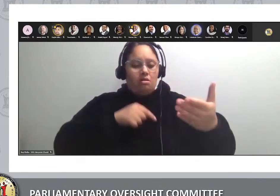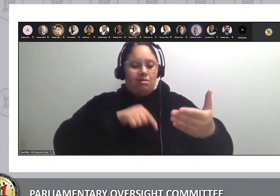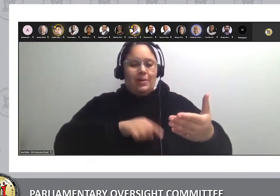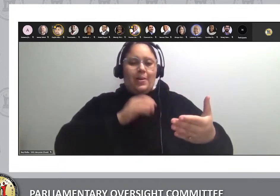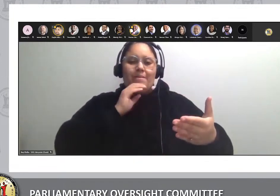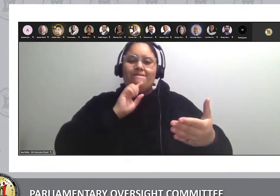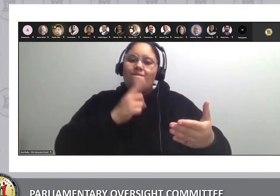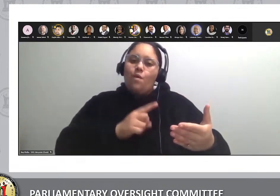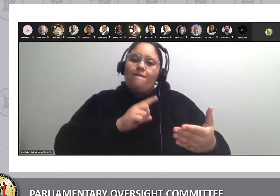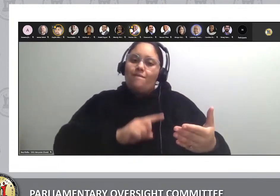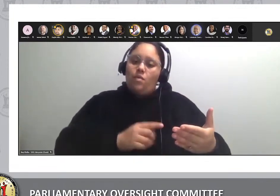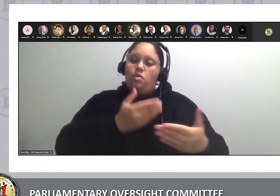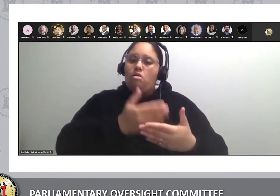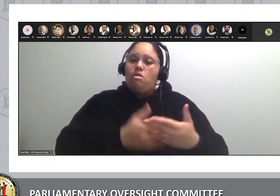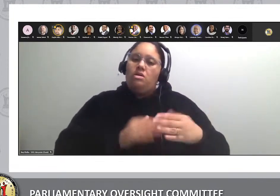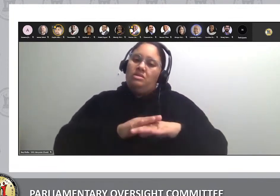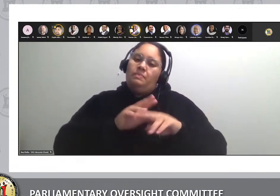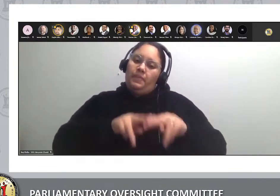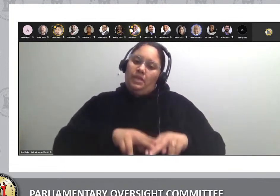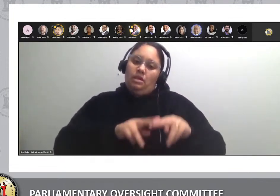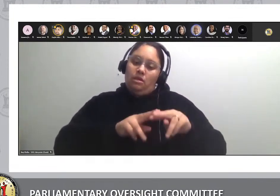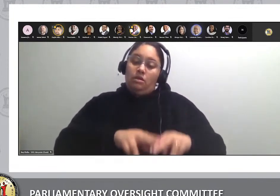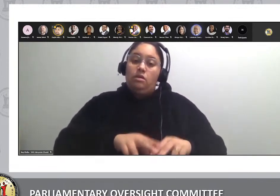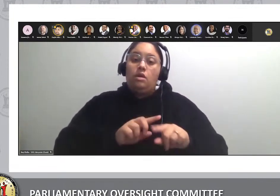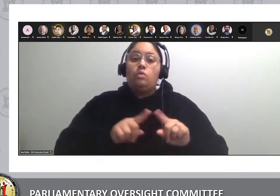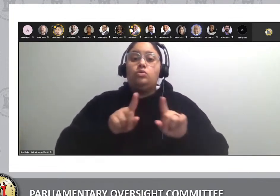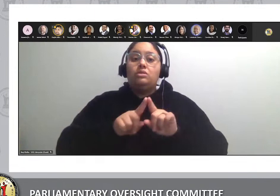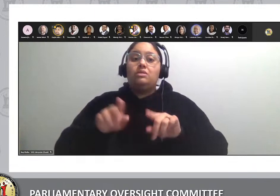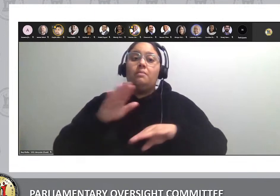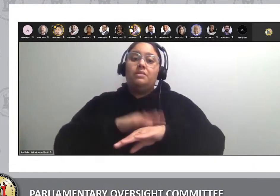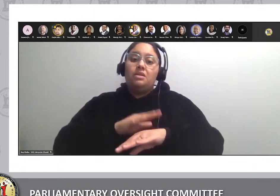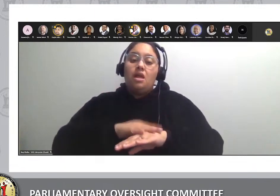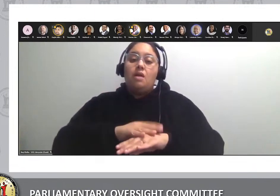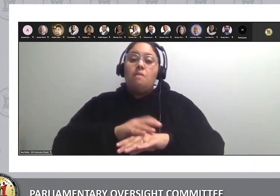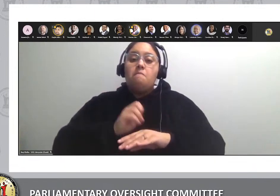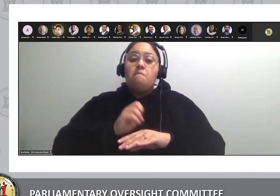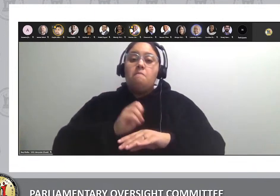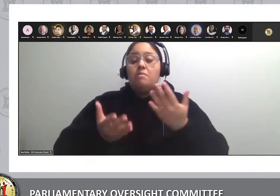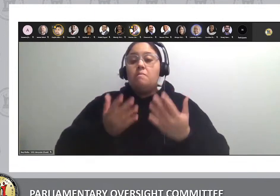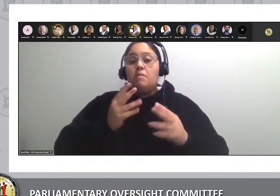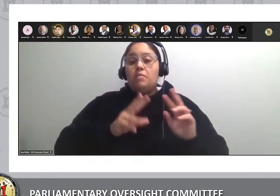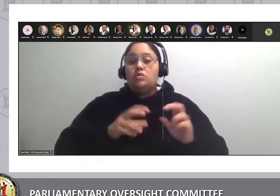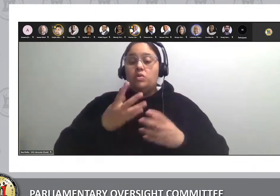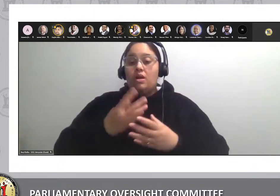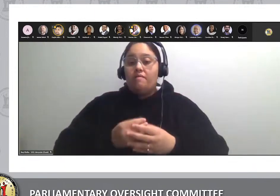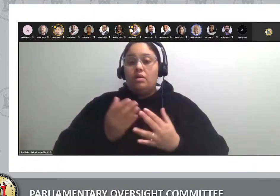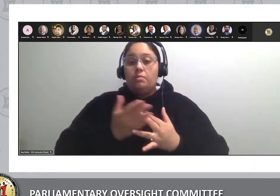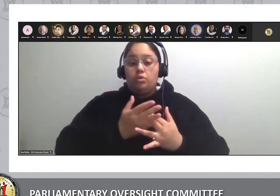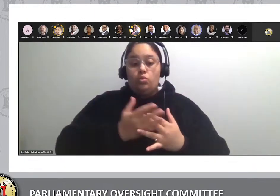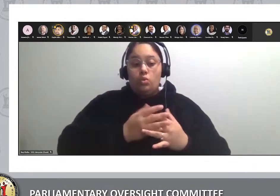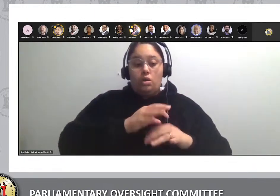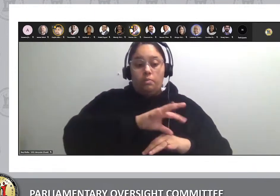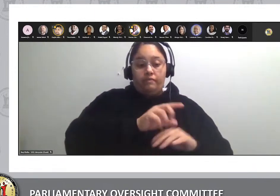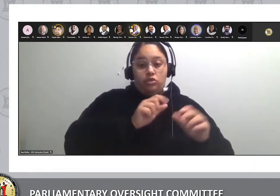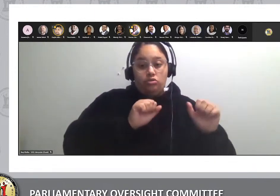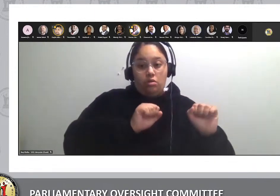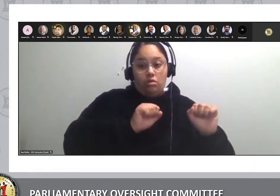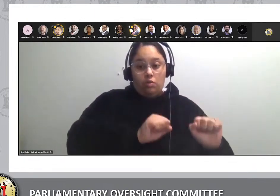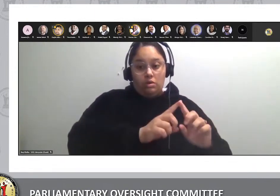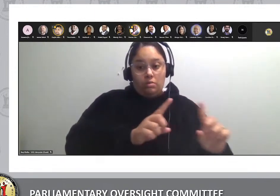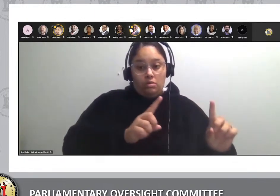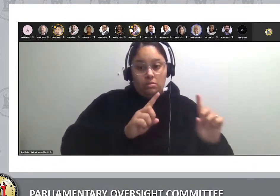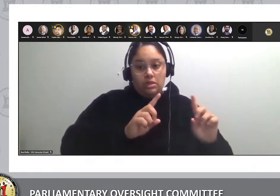itself, and at times based on the issue that it may border between the provincial department and